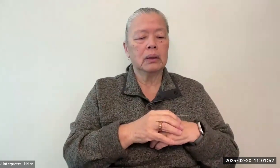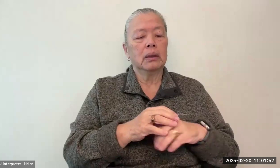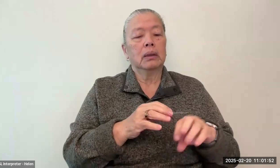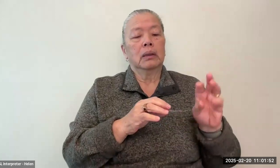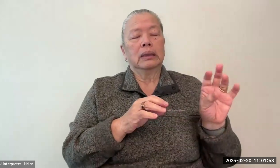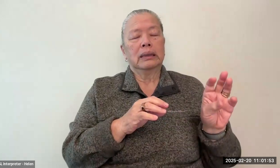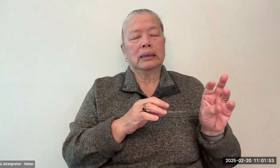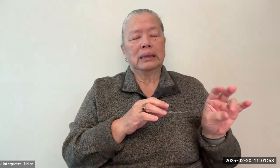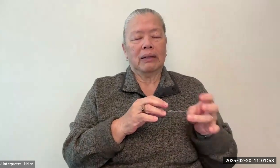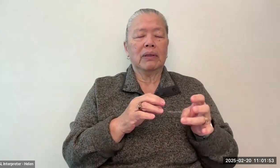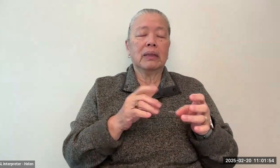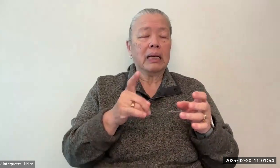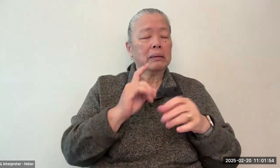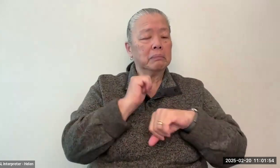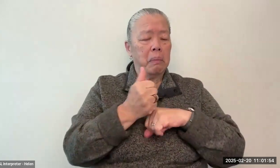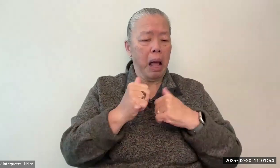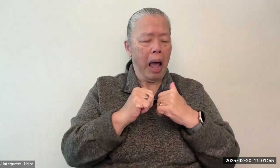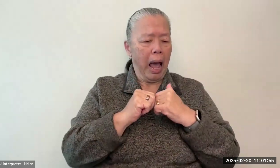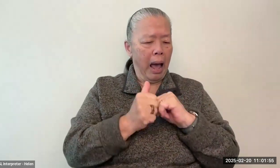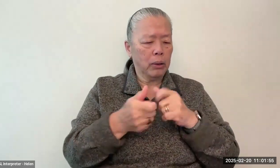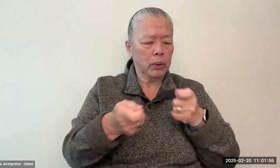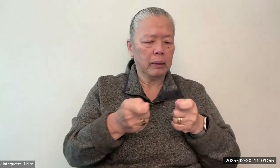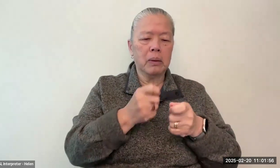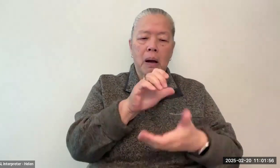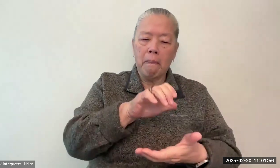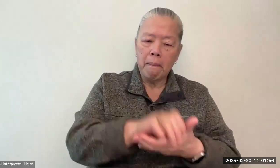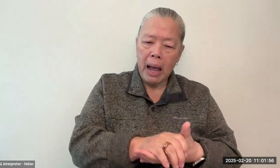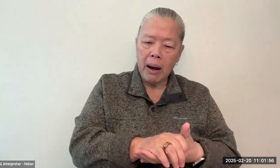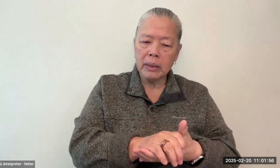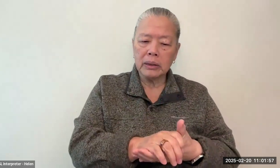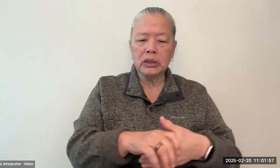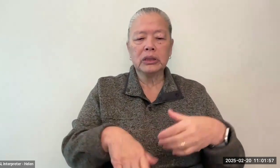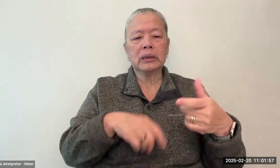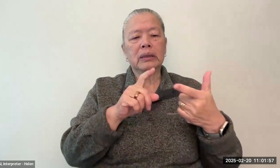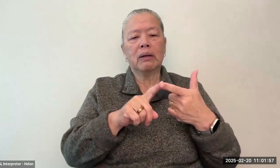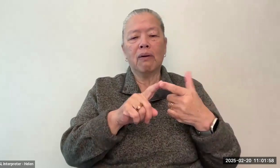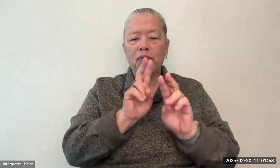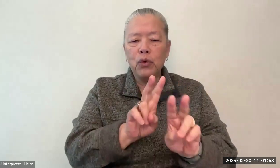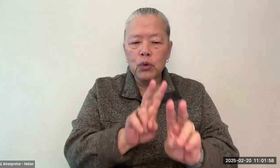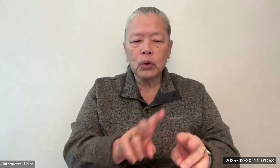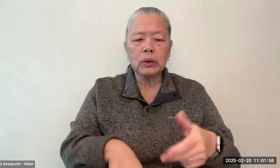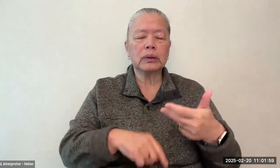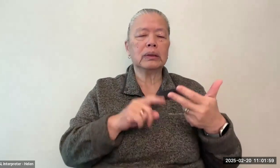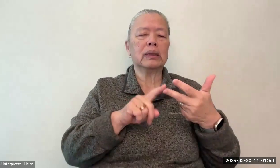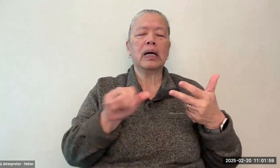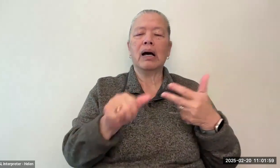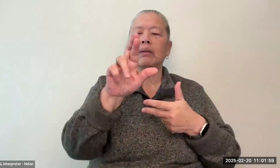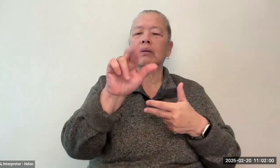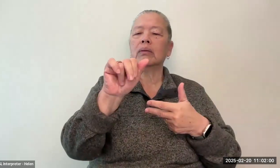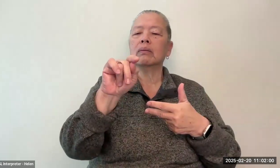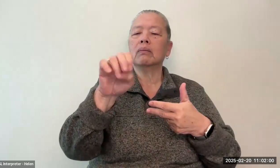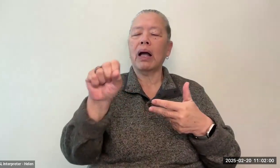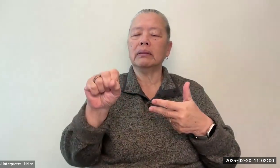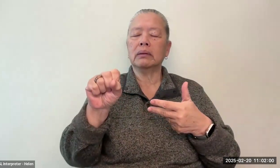specify how marriage ceremonies, funerals, and other rites are done within the shared understanding